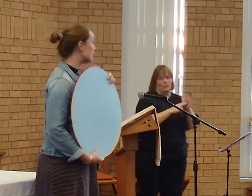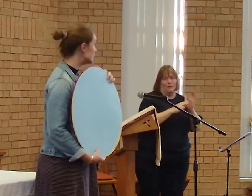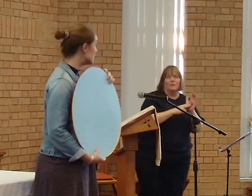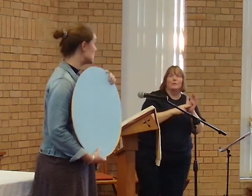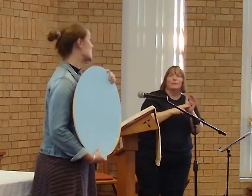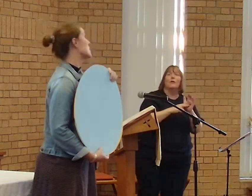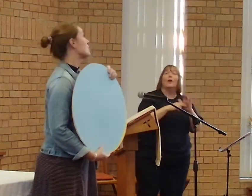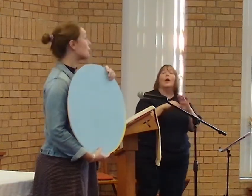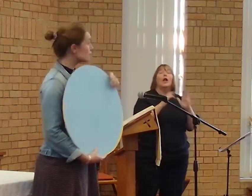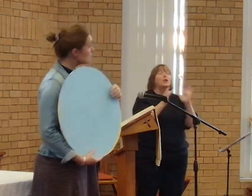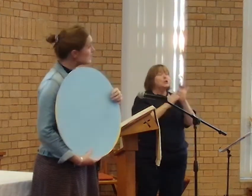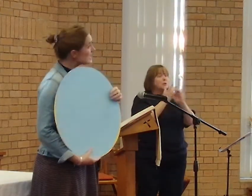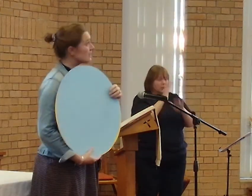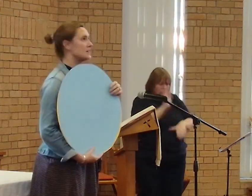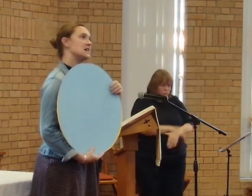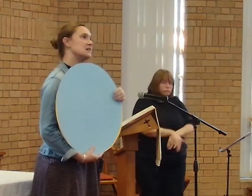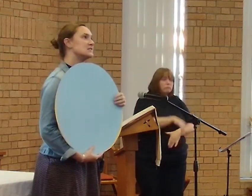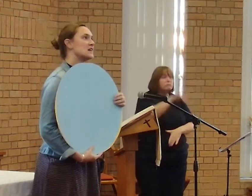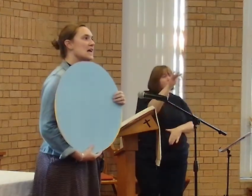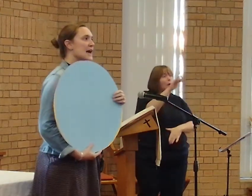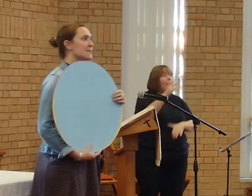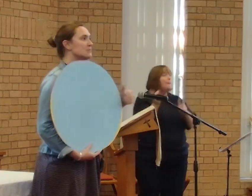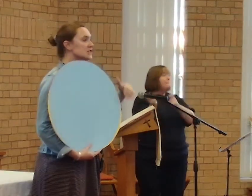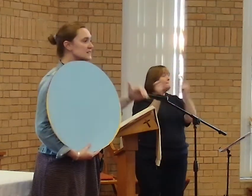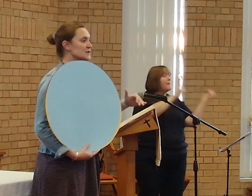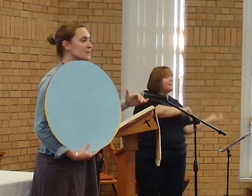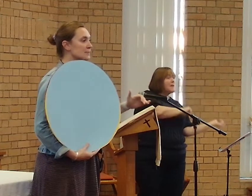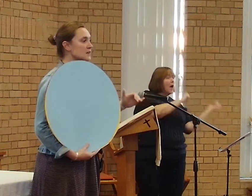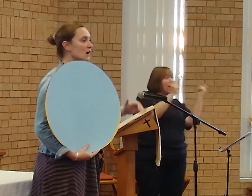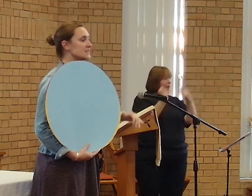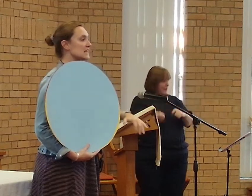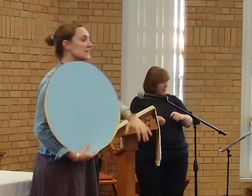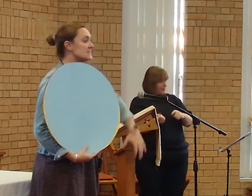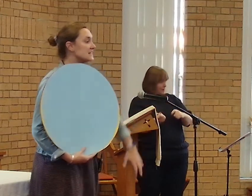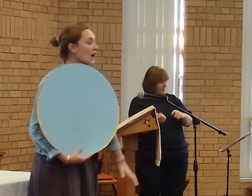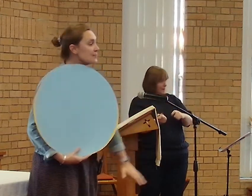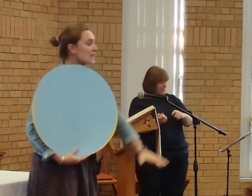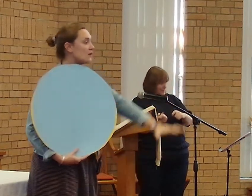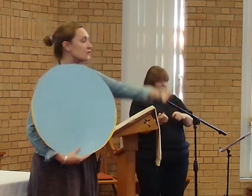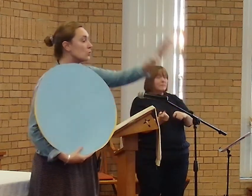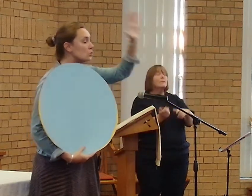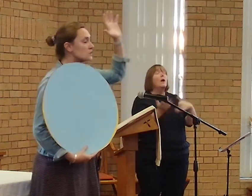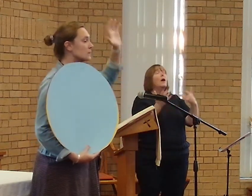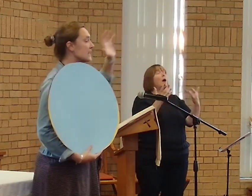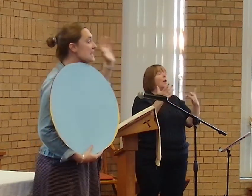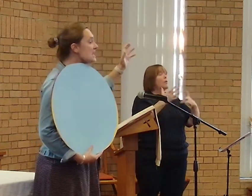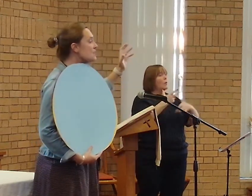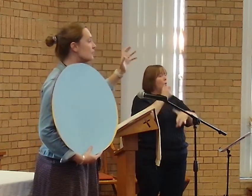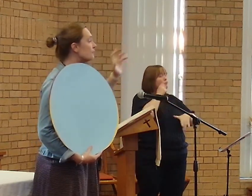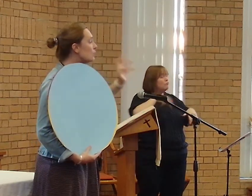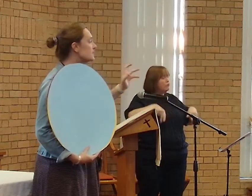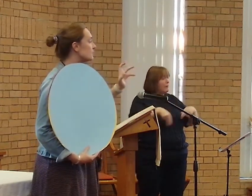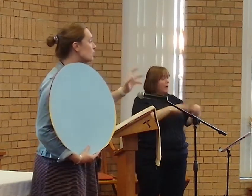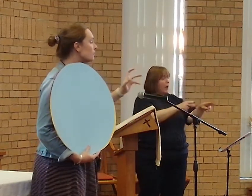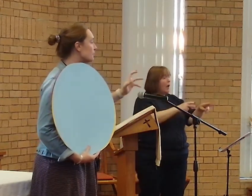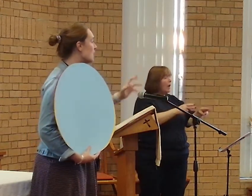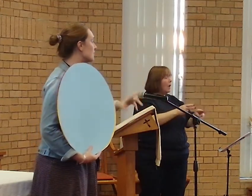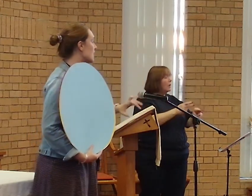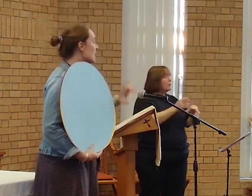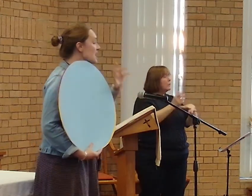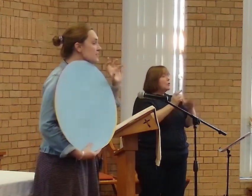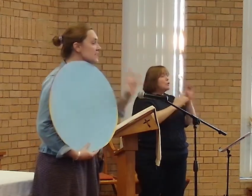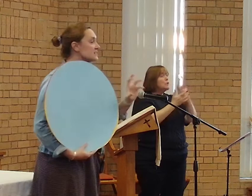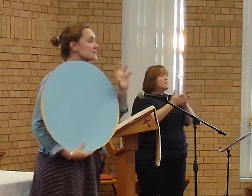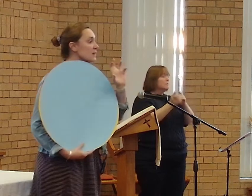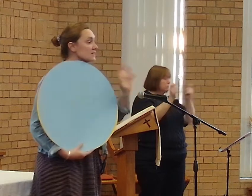Matthew chapter 3, I think it is, Jesus baptized, and as he comes out of the water, we hear the voice of God the